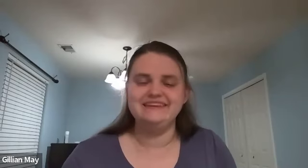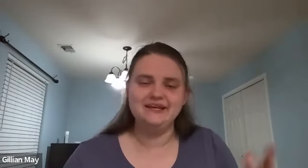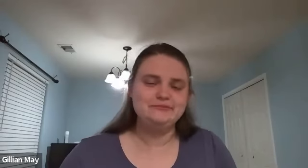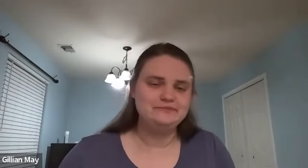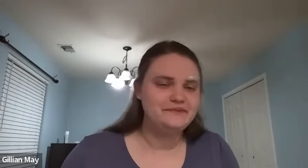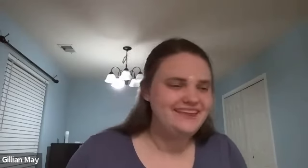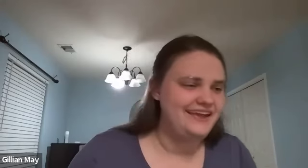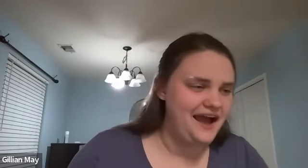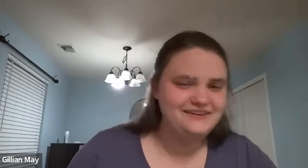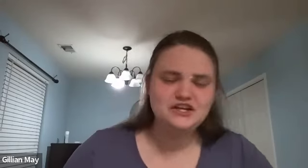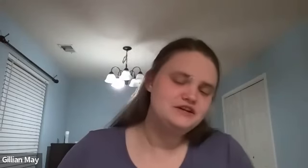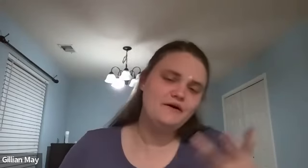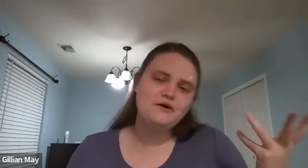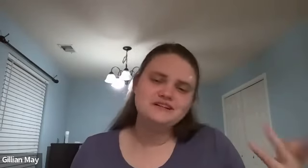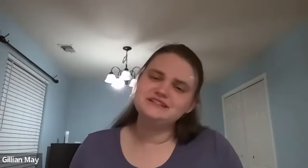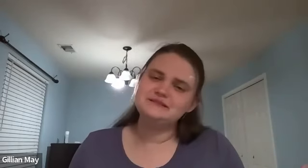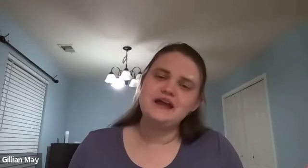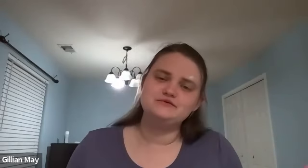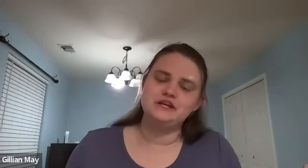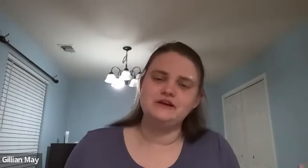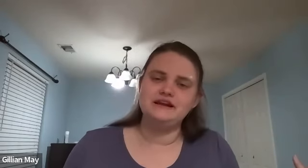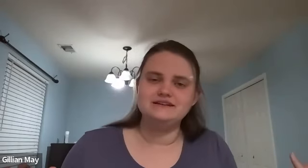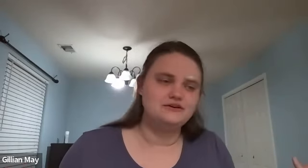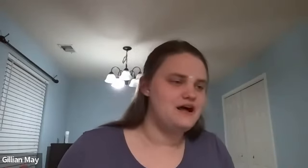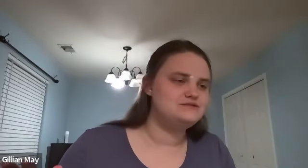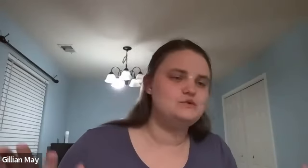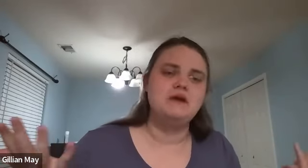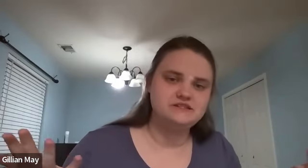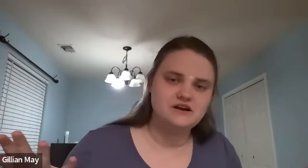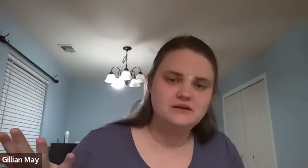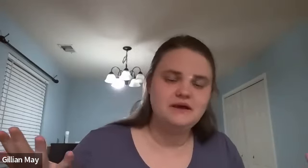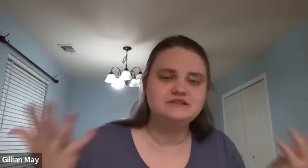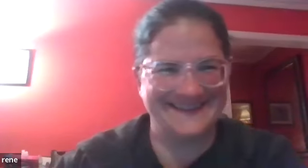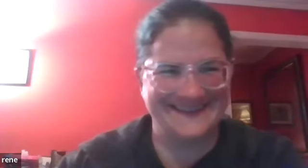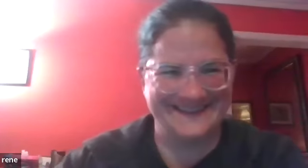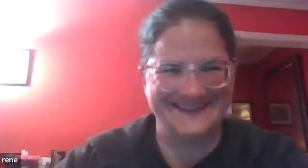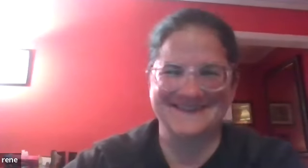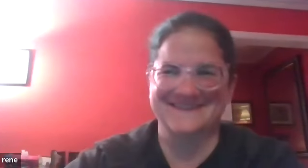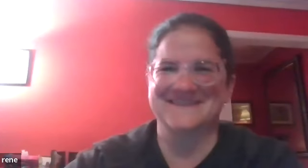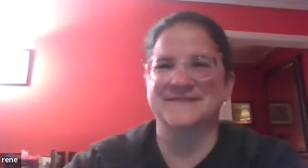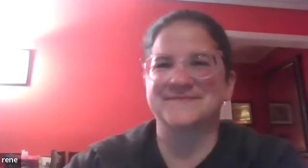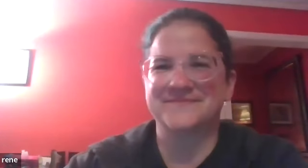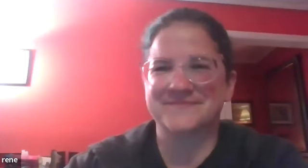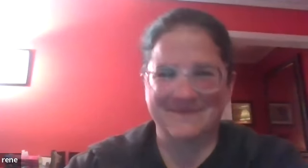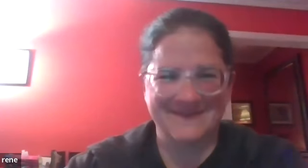like, yeah, you don't know what you expect when you're in an ASL class. We may be talking about science. We may go off on side stories as well.